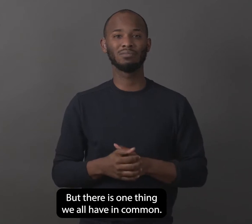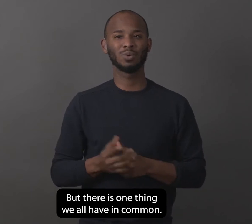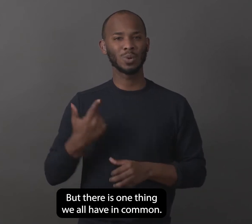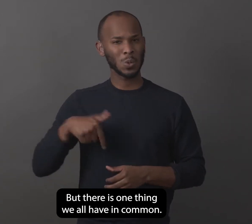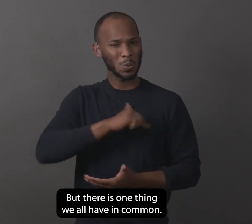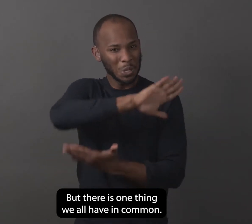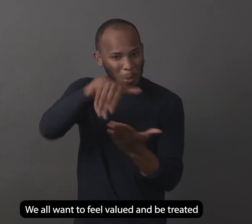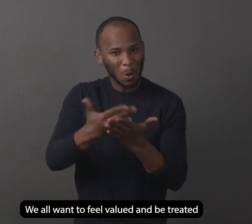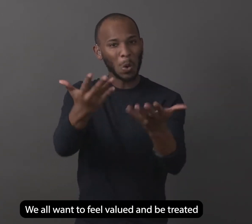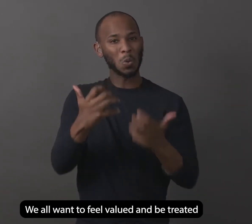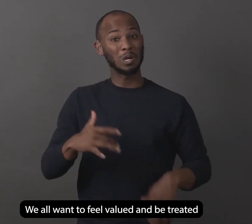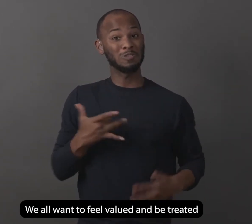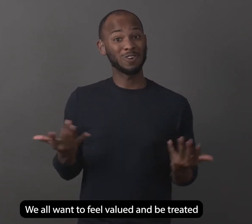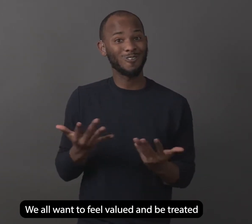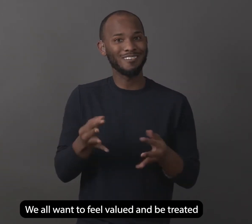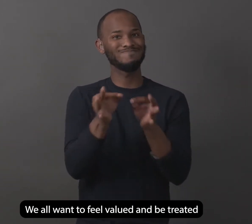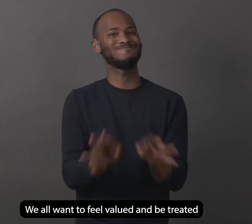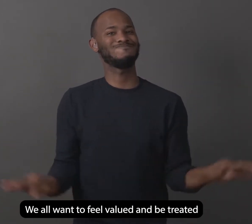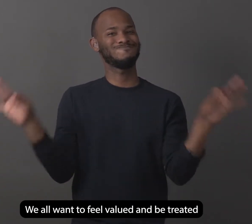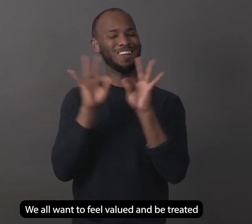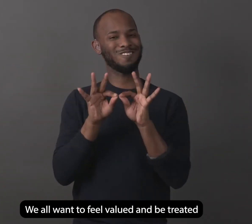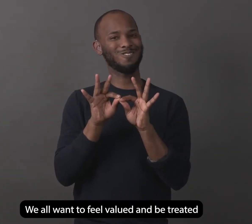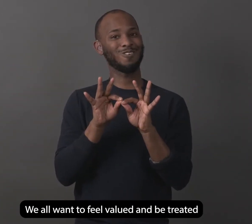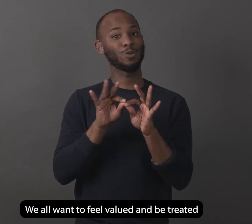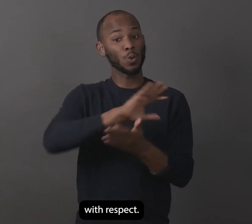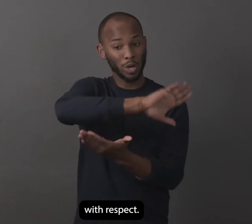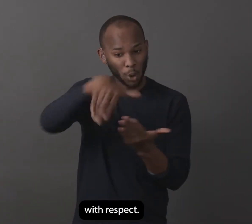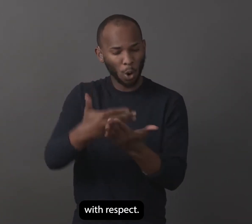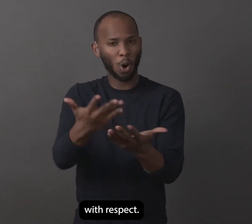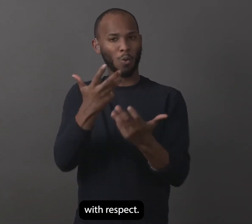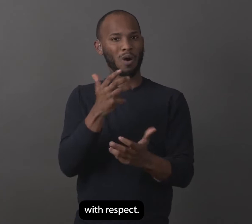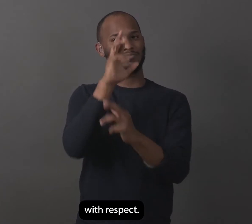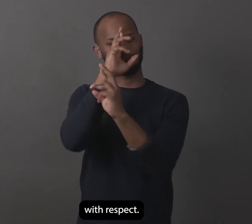common. We all want to feel valued and be treated with respect.